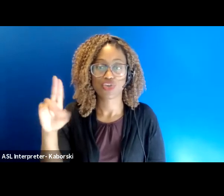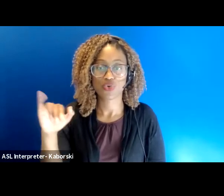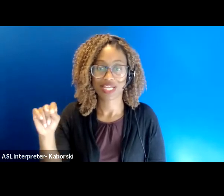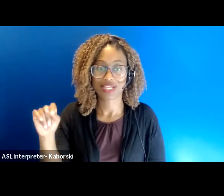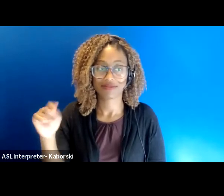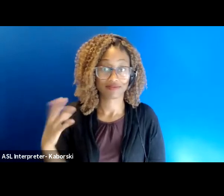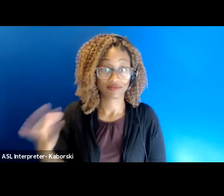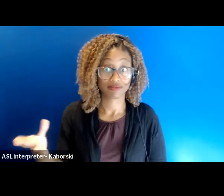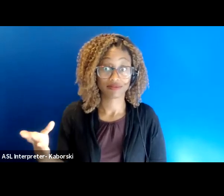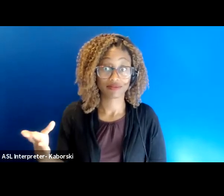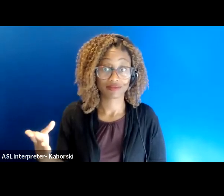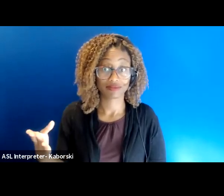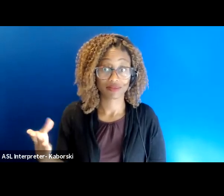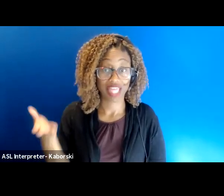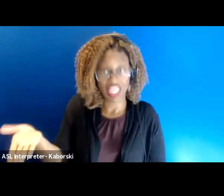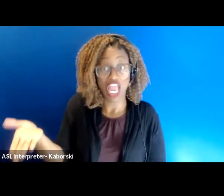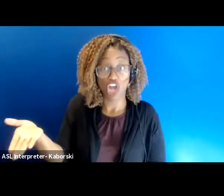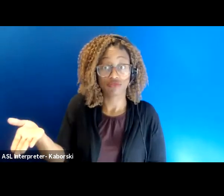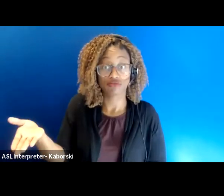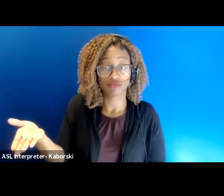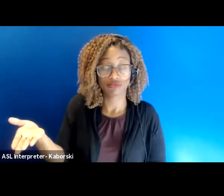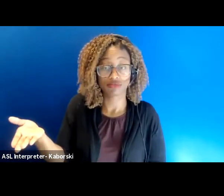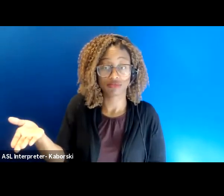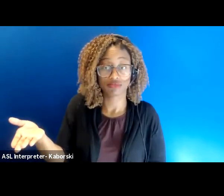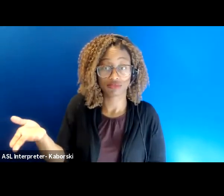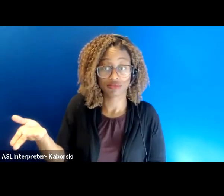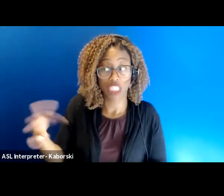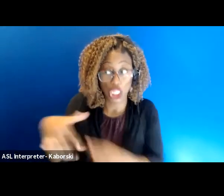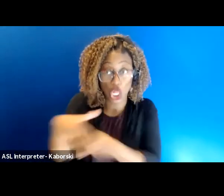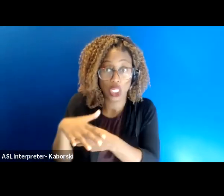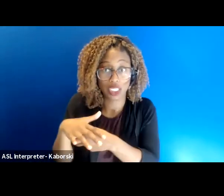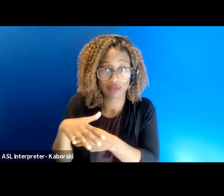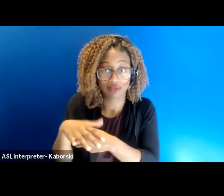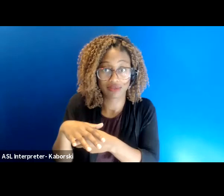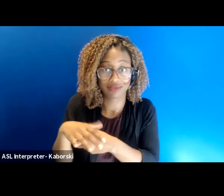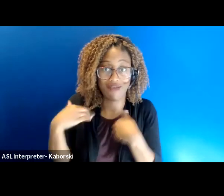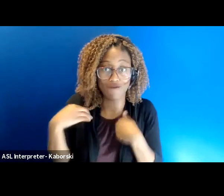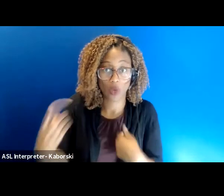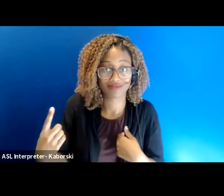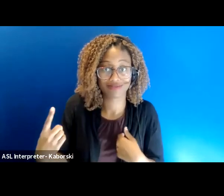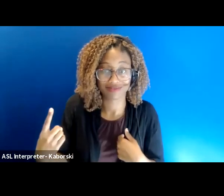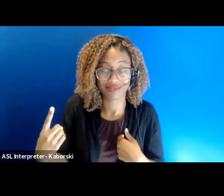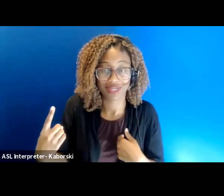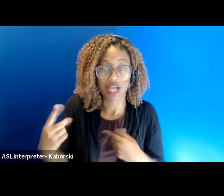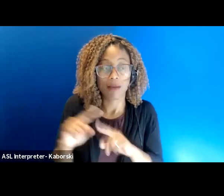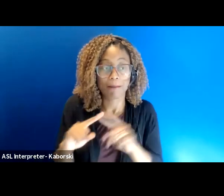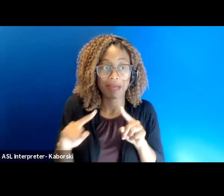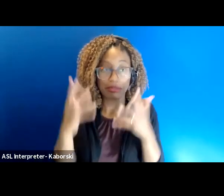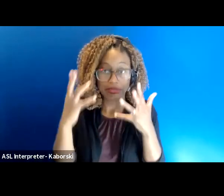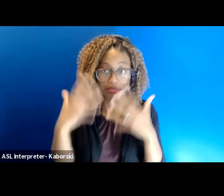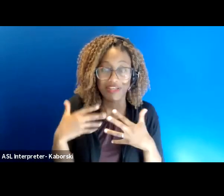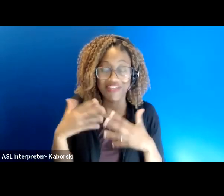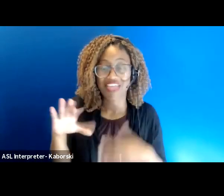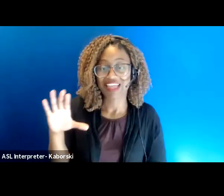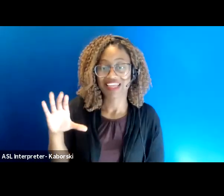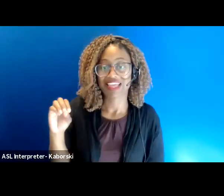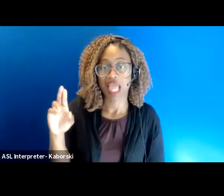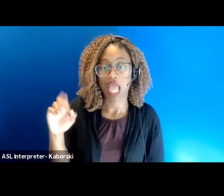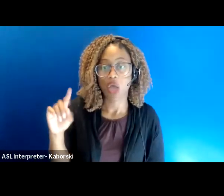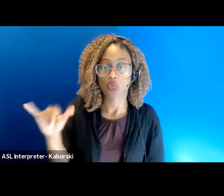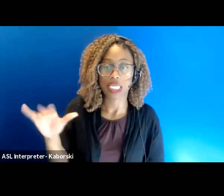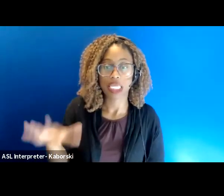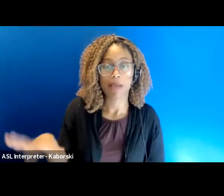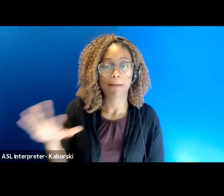kind of surprised to see that. Unfortunately, out of a county of about, I'm